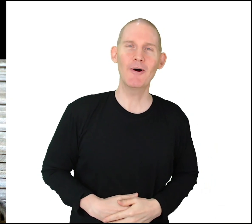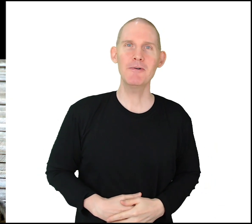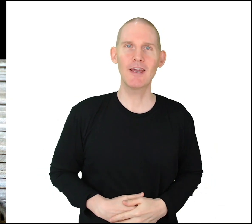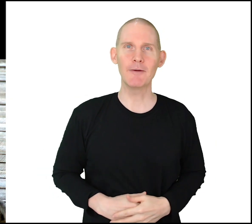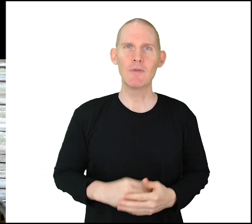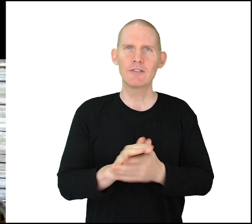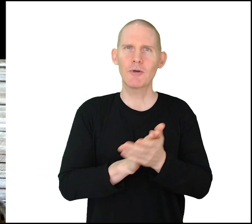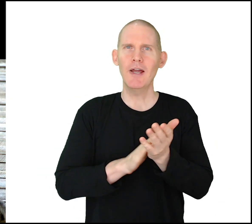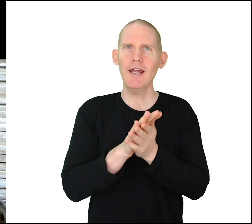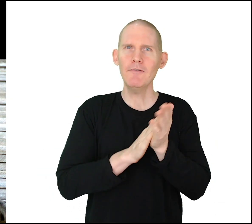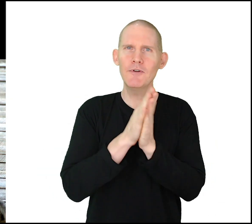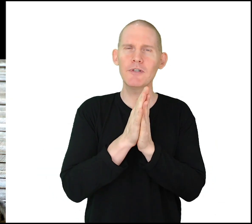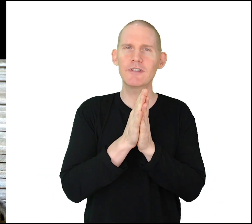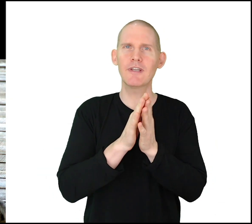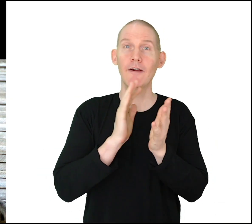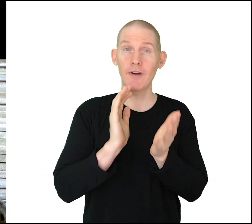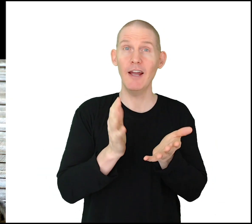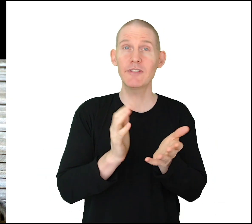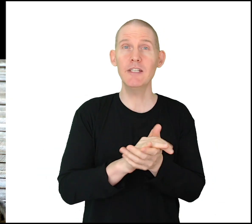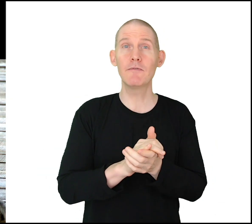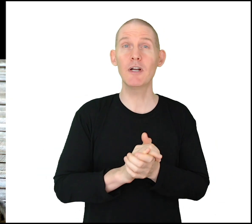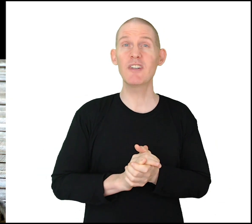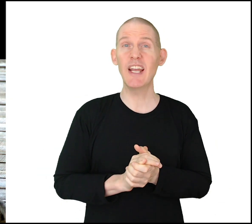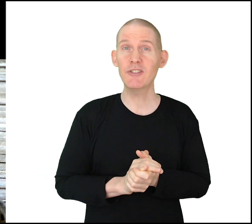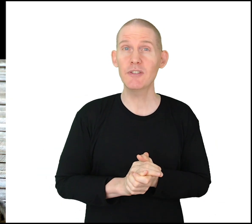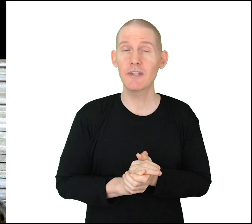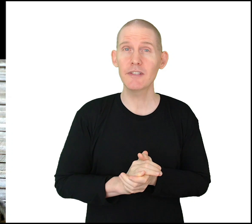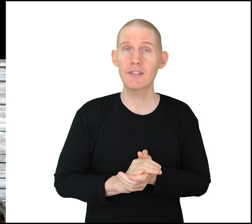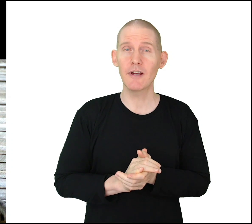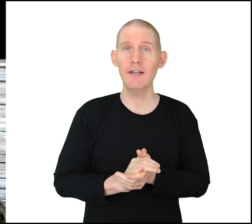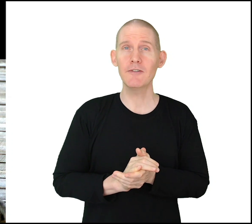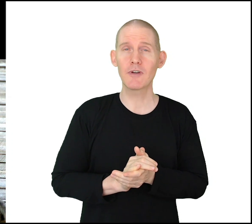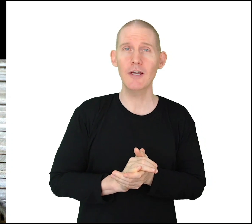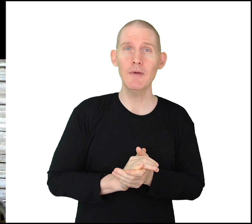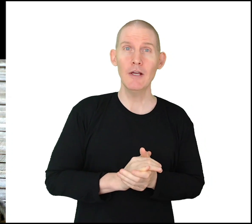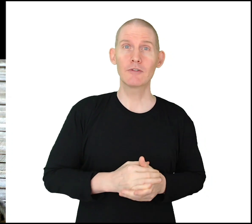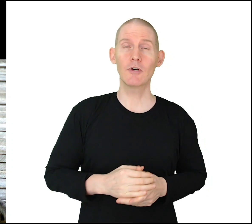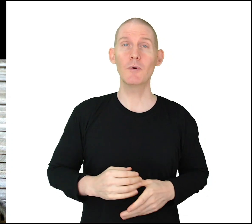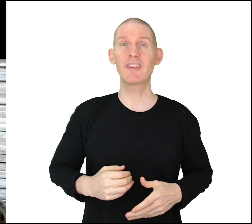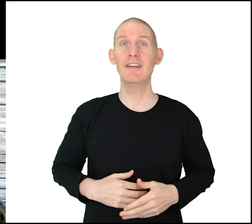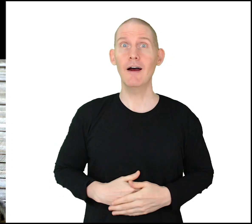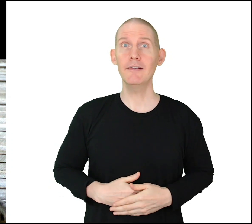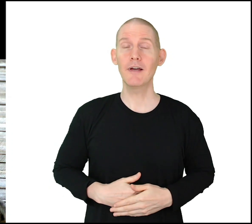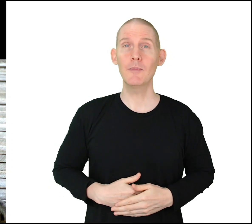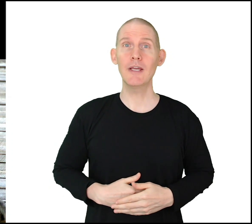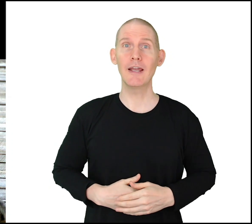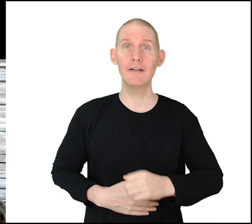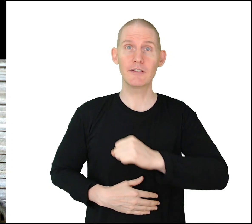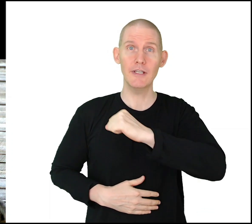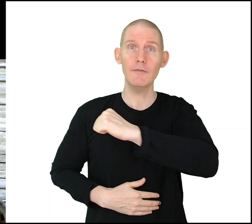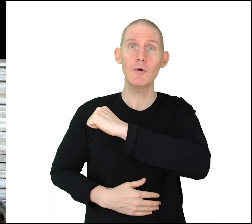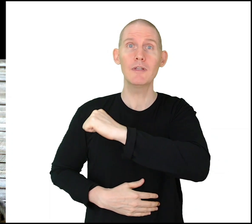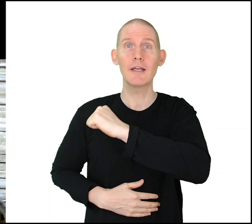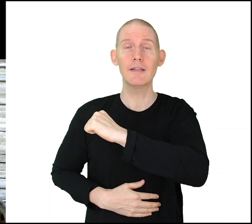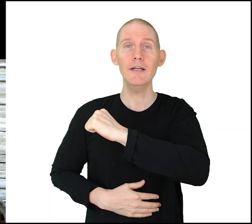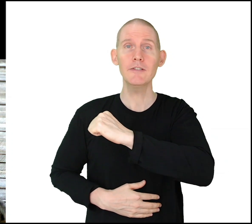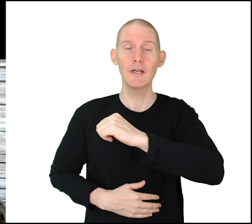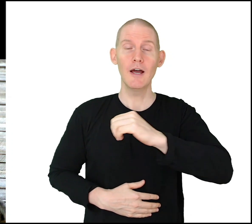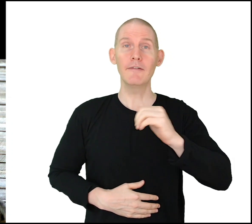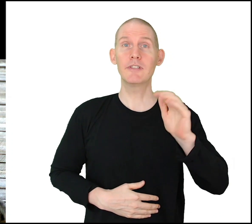Okay, so I have seen a variation to this sign, okay? So with the non-dominant hand, instead of going like this, I've seen it where